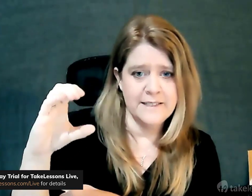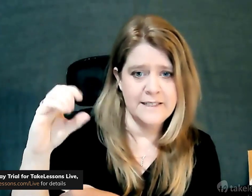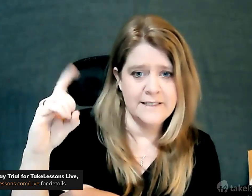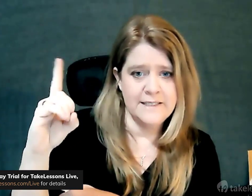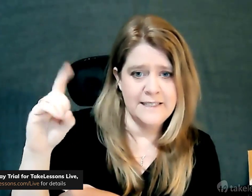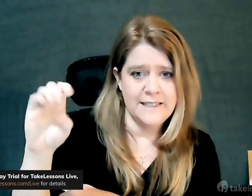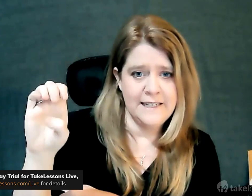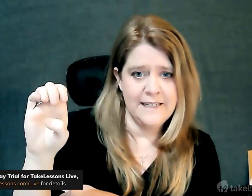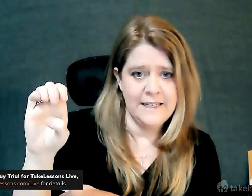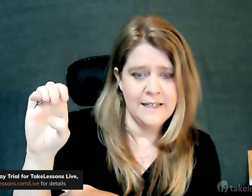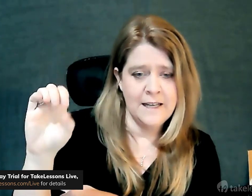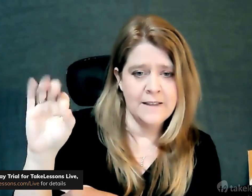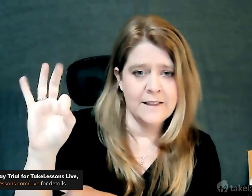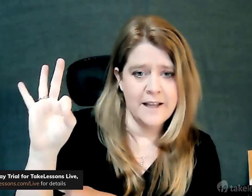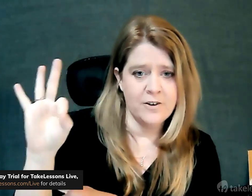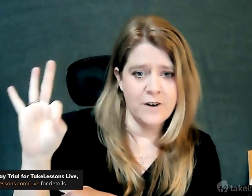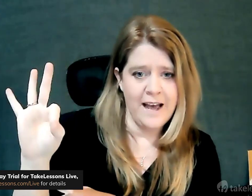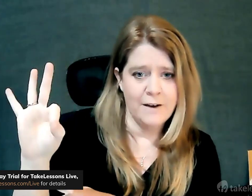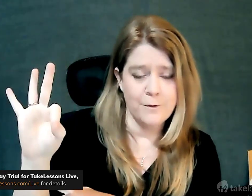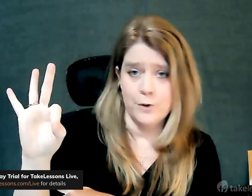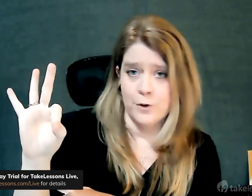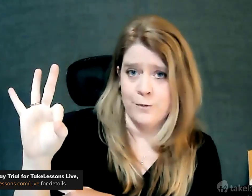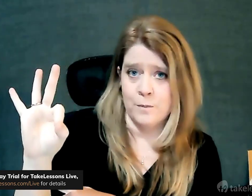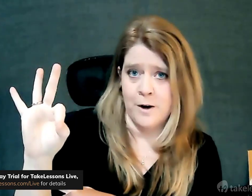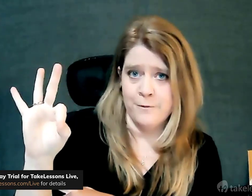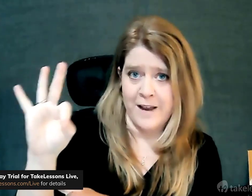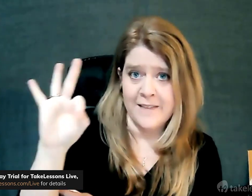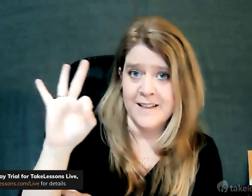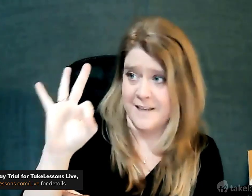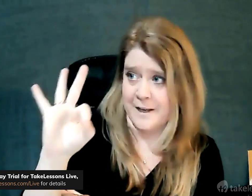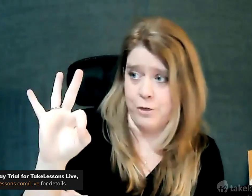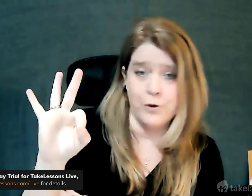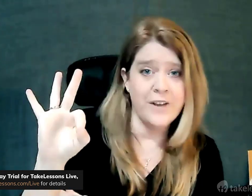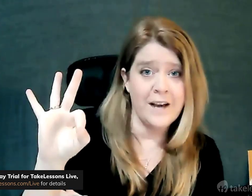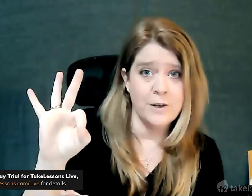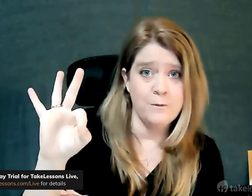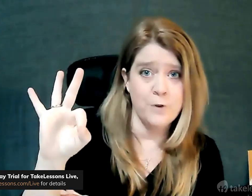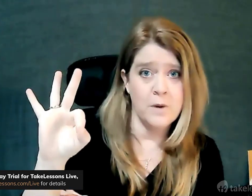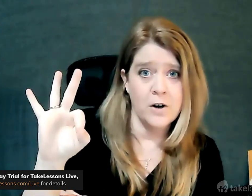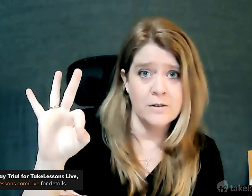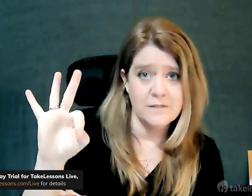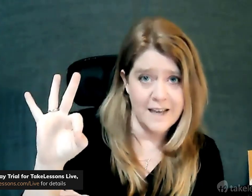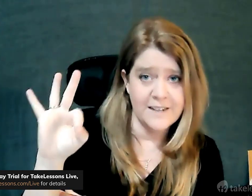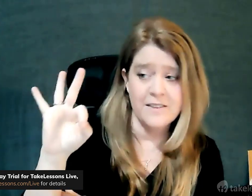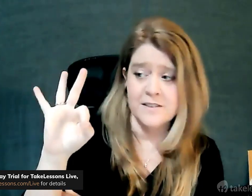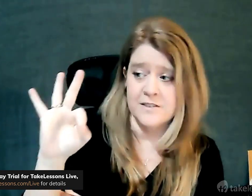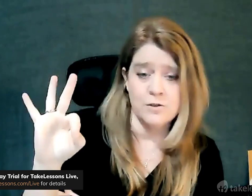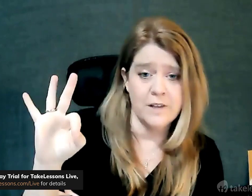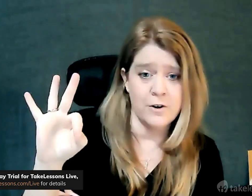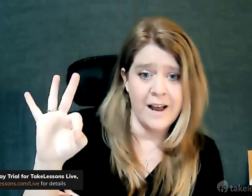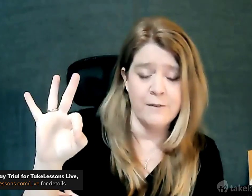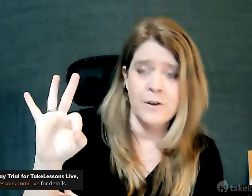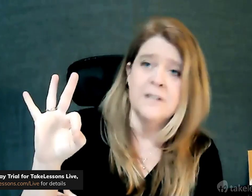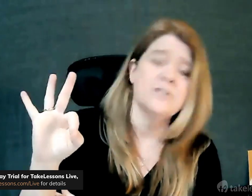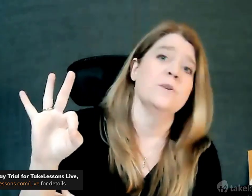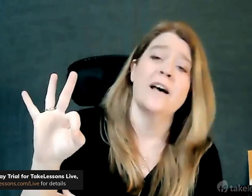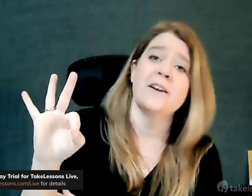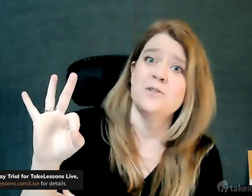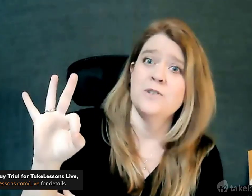D, E. The letter F, if you're a football fan, that's like third down in football, okay? This is your letter F. So a lot of students like